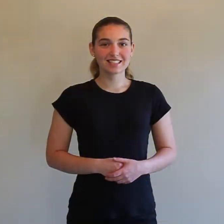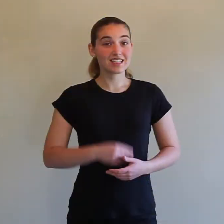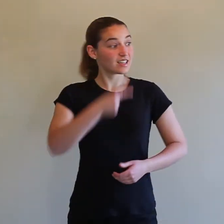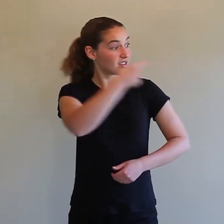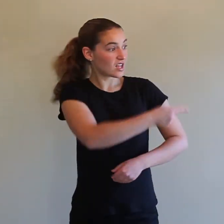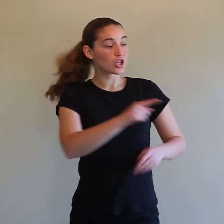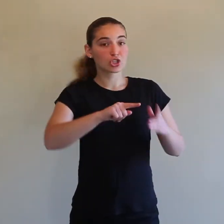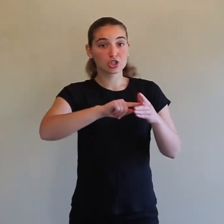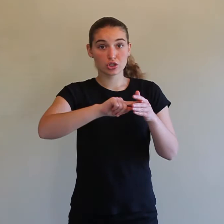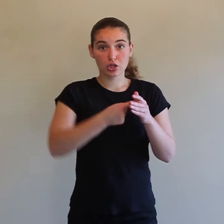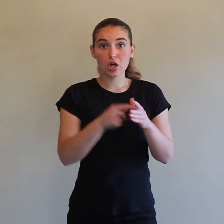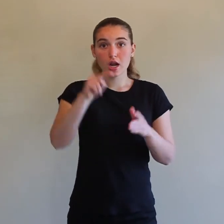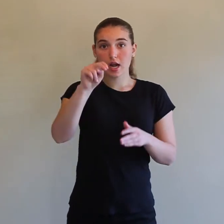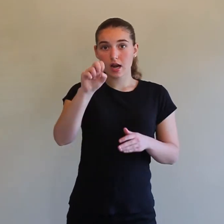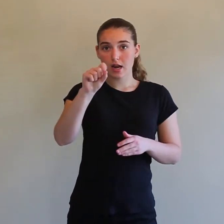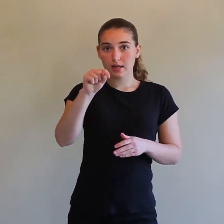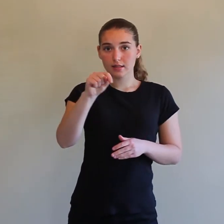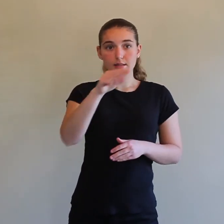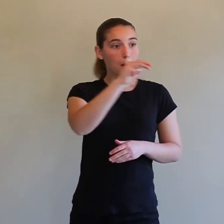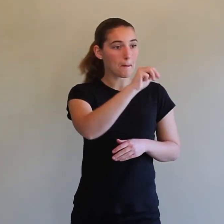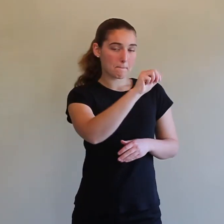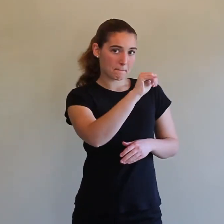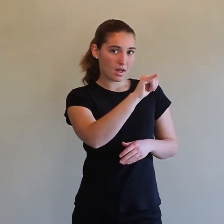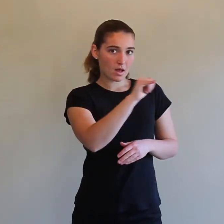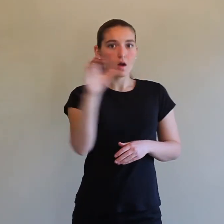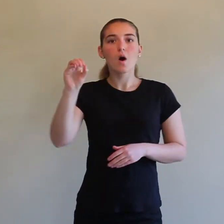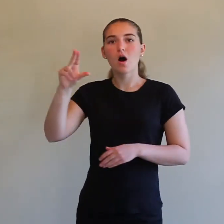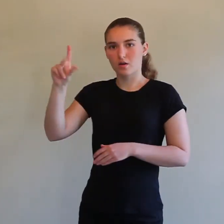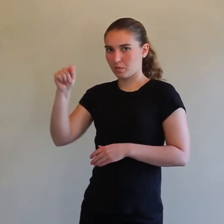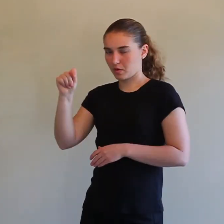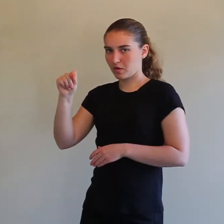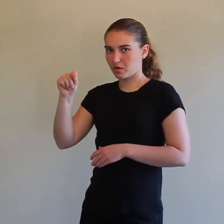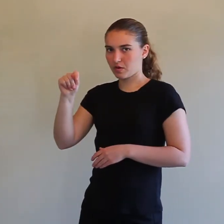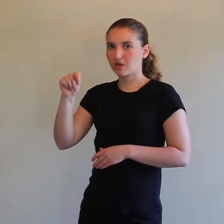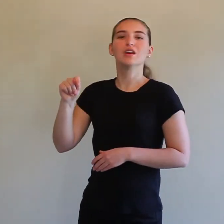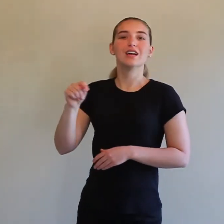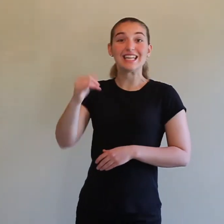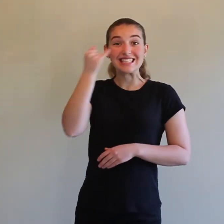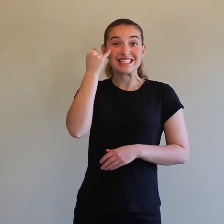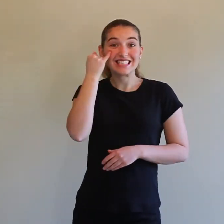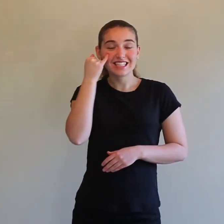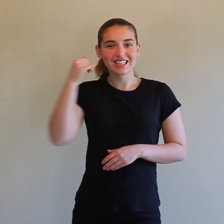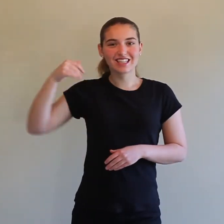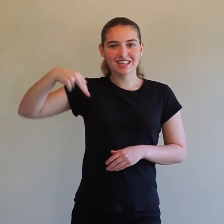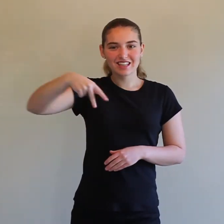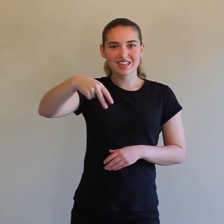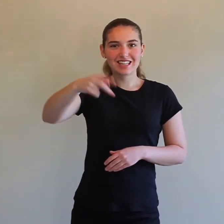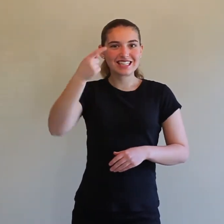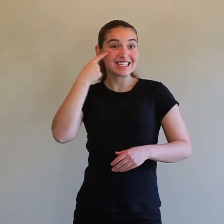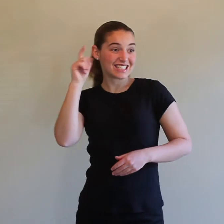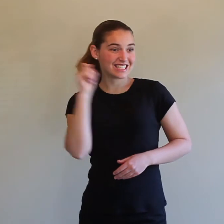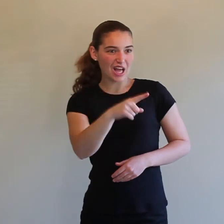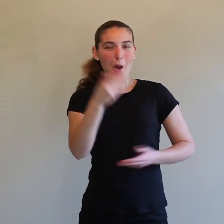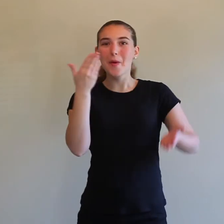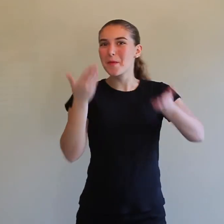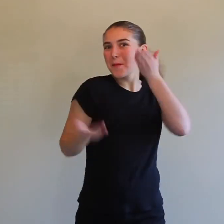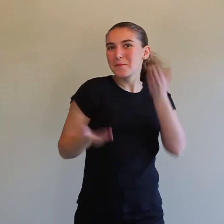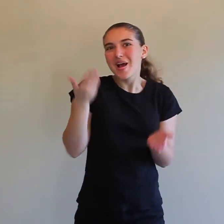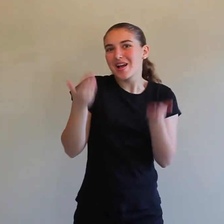Nesting season starts in early May and lasts until the end of October. So a nest like this one is something you might get to see